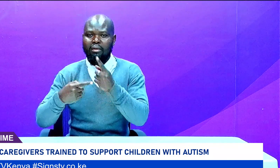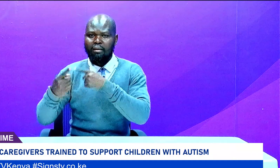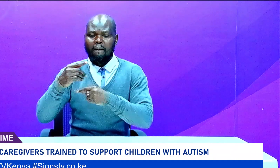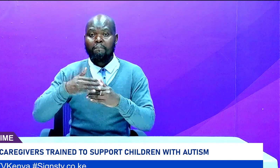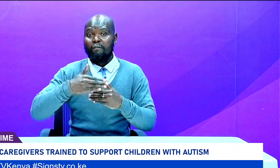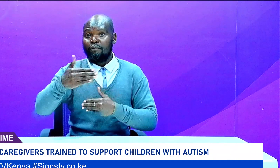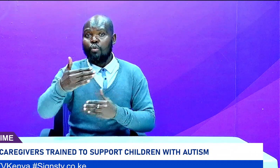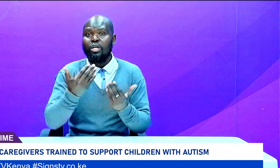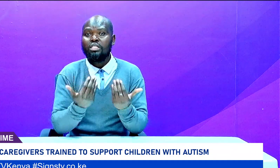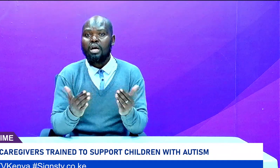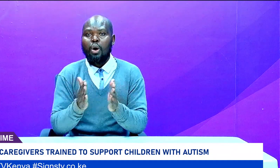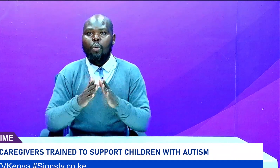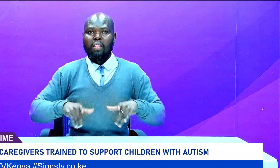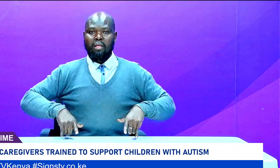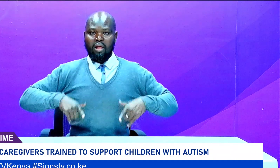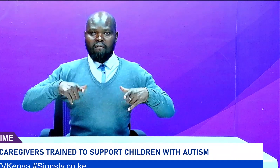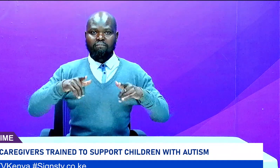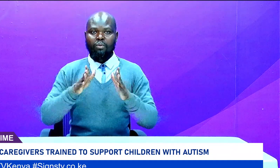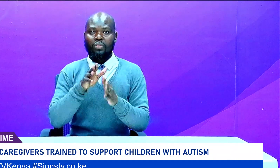initiatives.